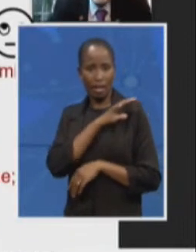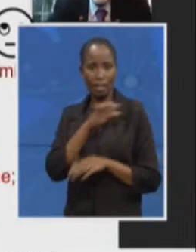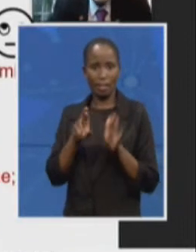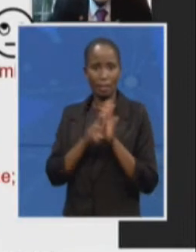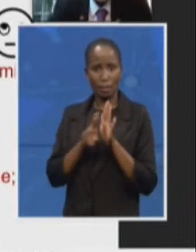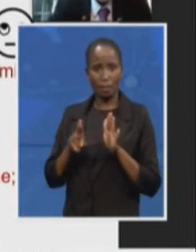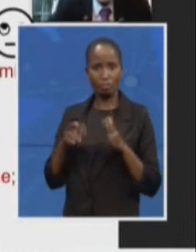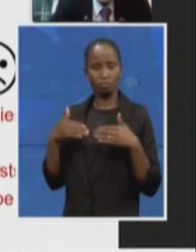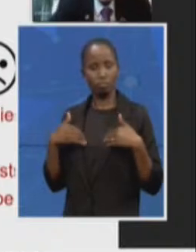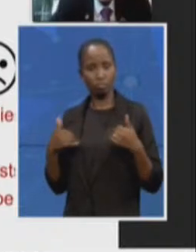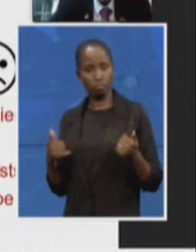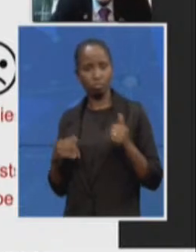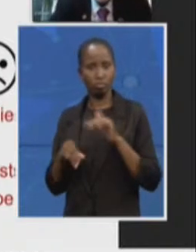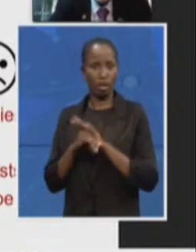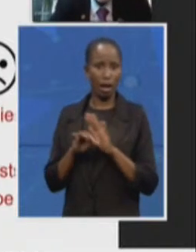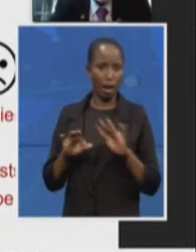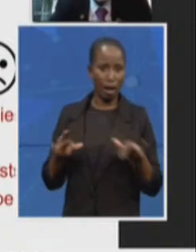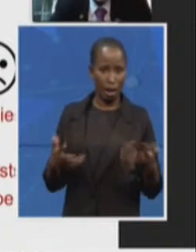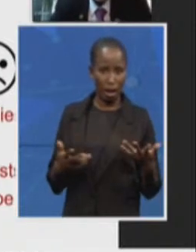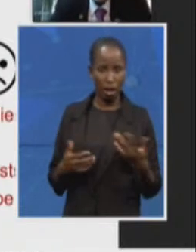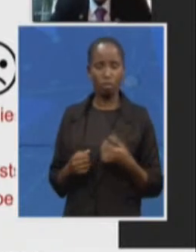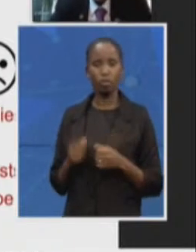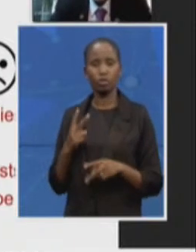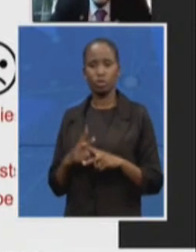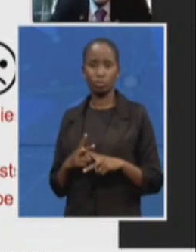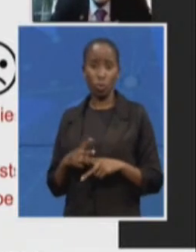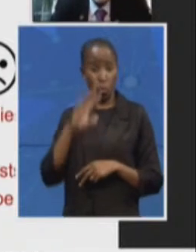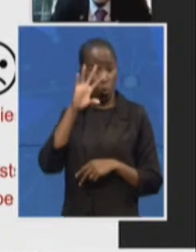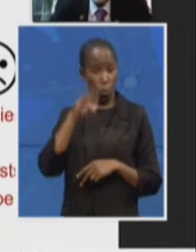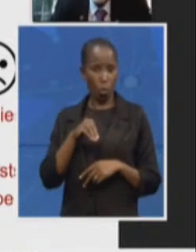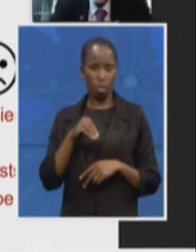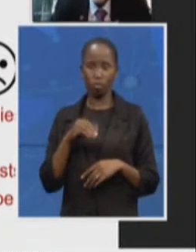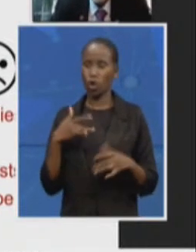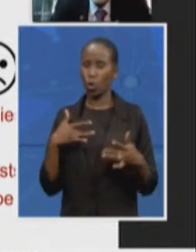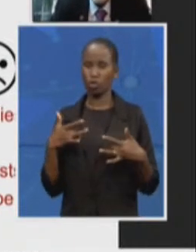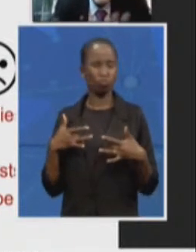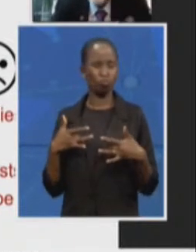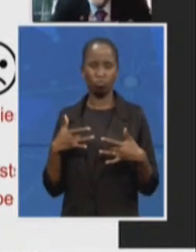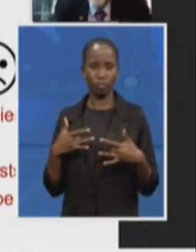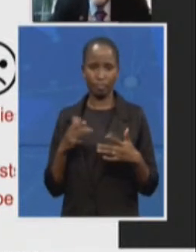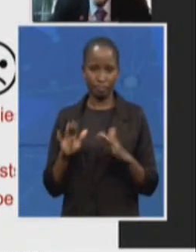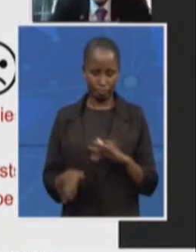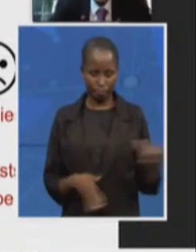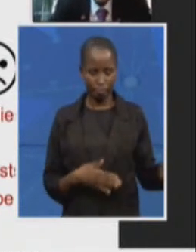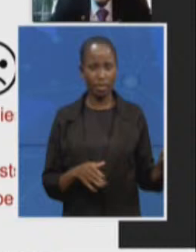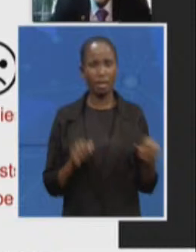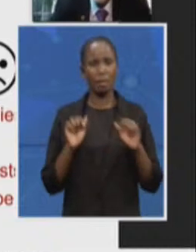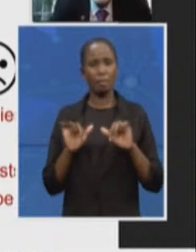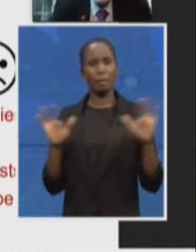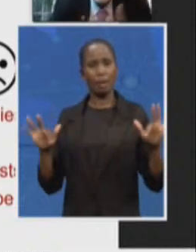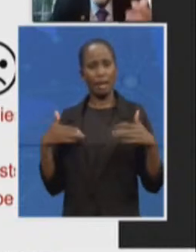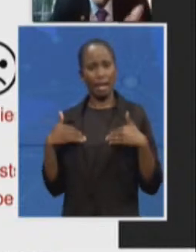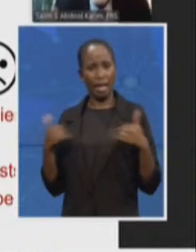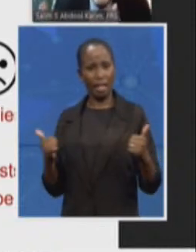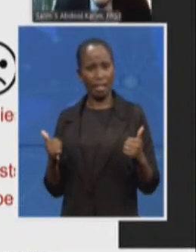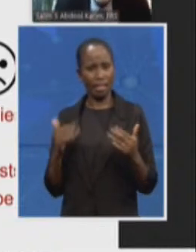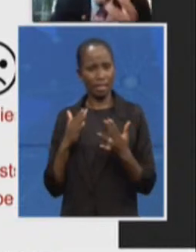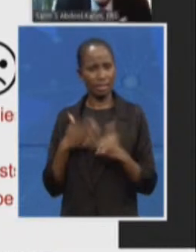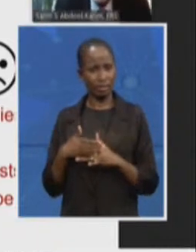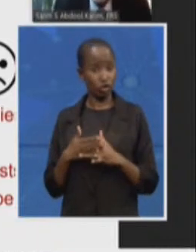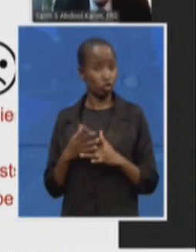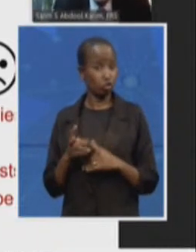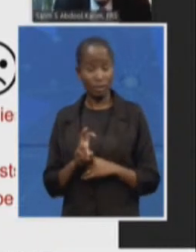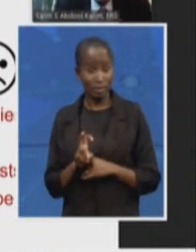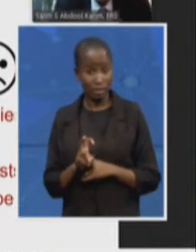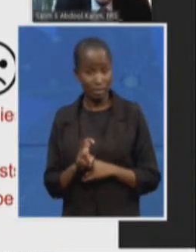for concern. What about our public health interventions? Our public health interventions all work. Social distancing, ventilation,